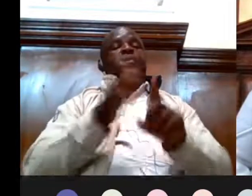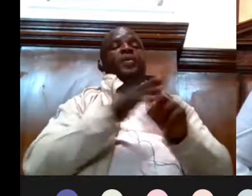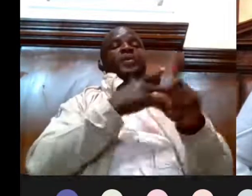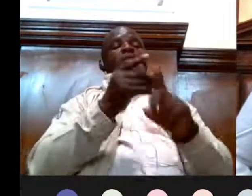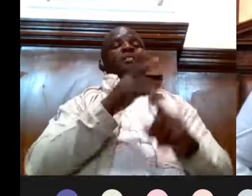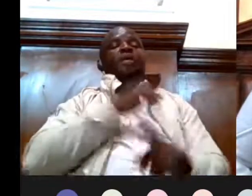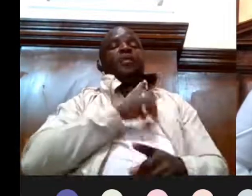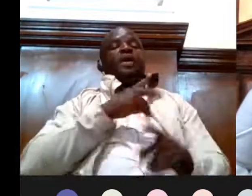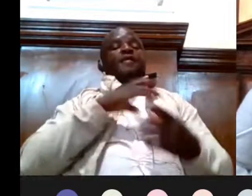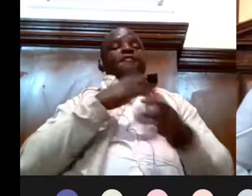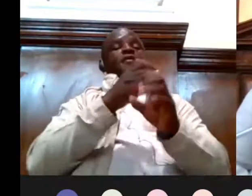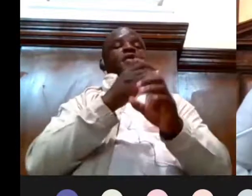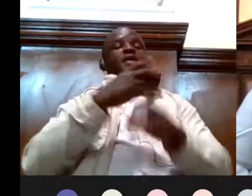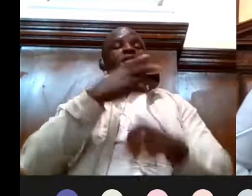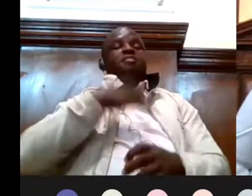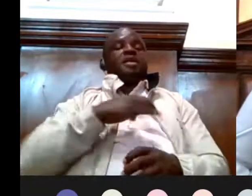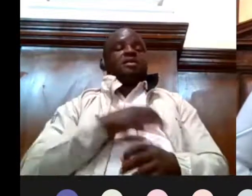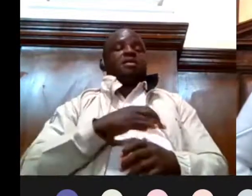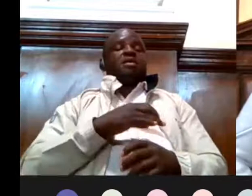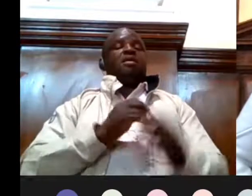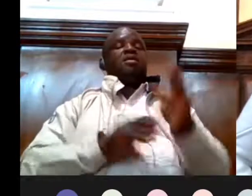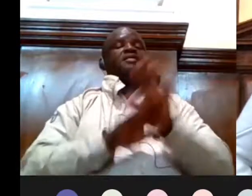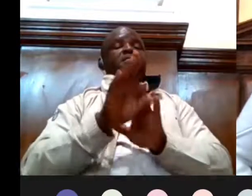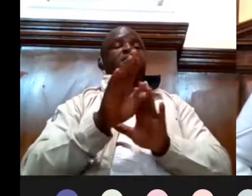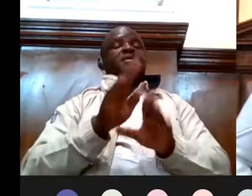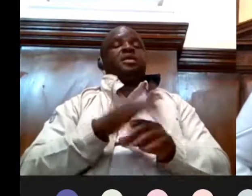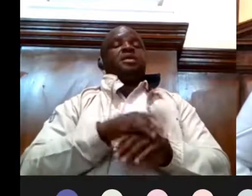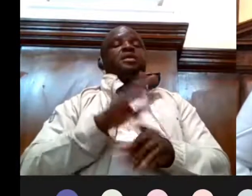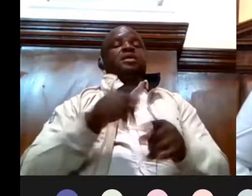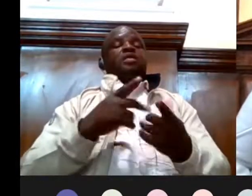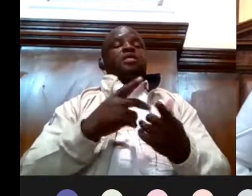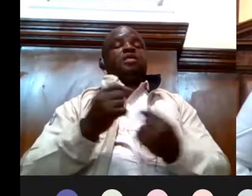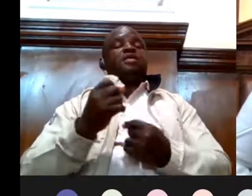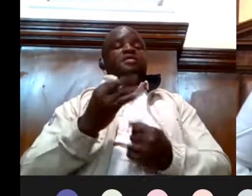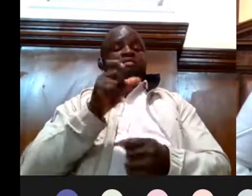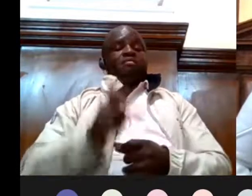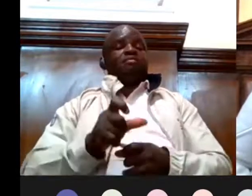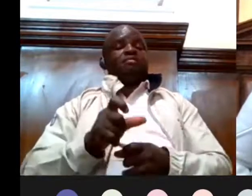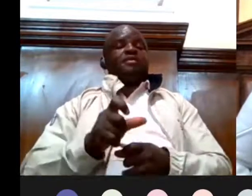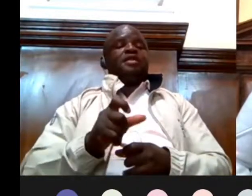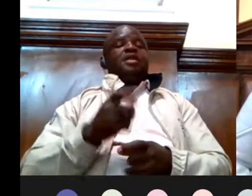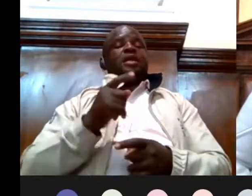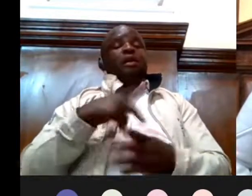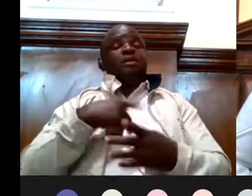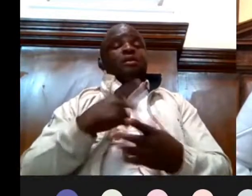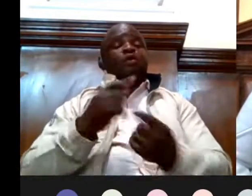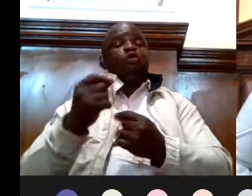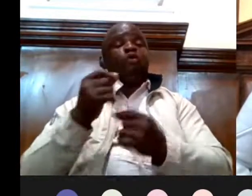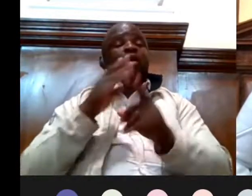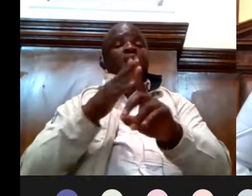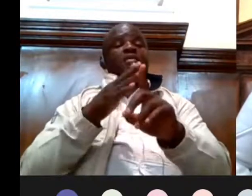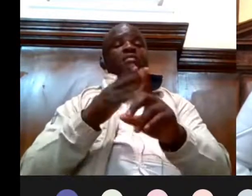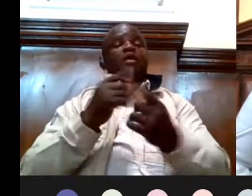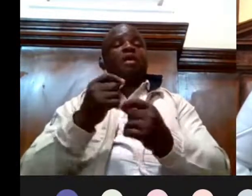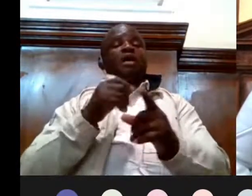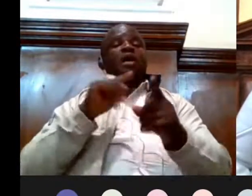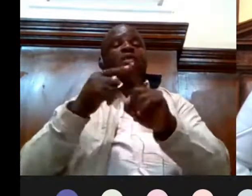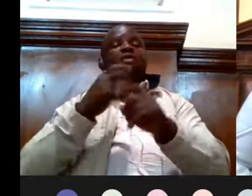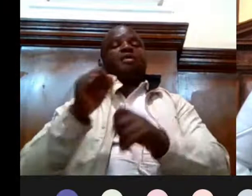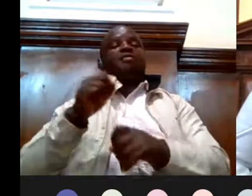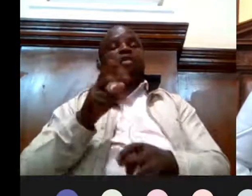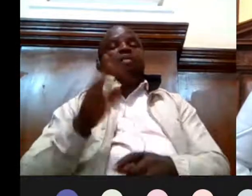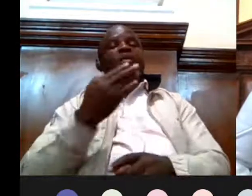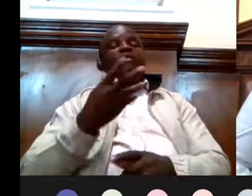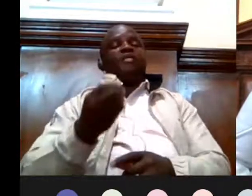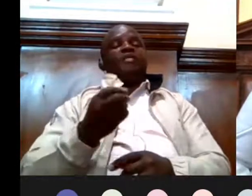because it's not capacity and credible. After serving the agenda, they are discarded. Let us get one thing